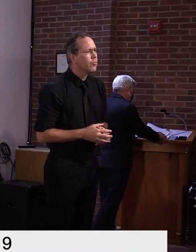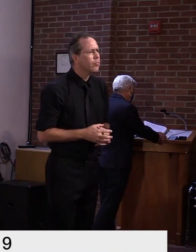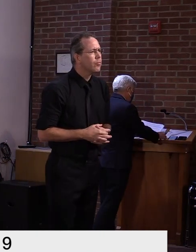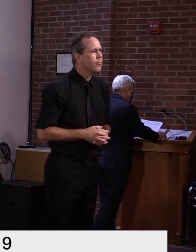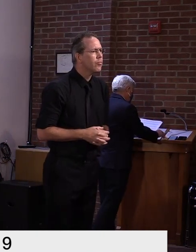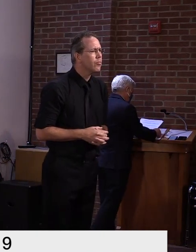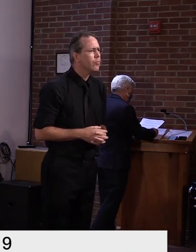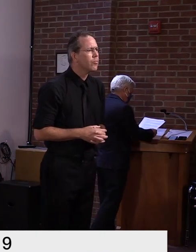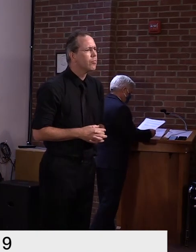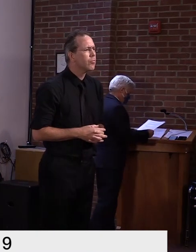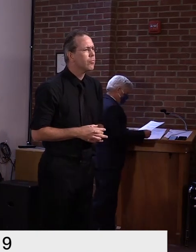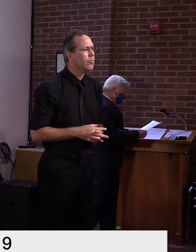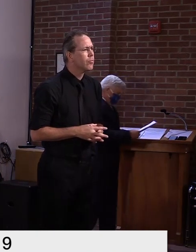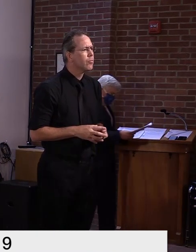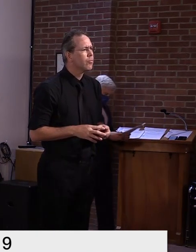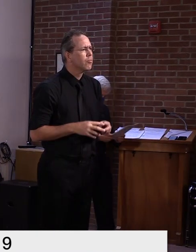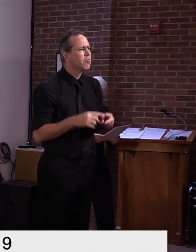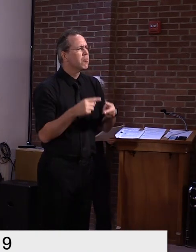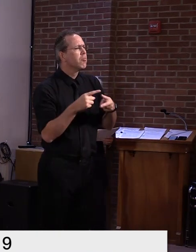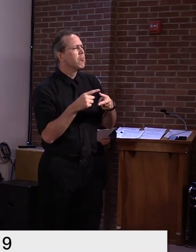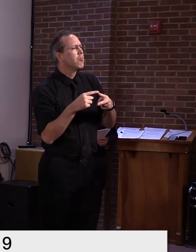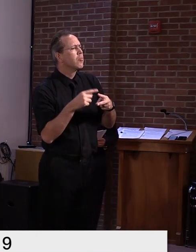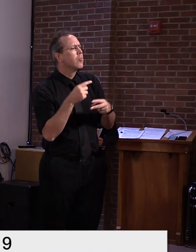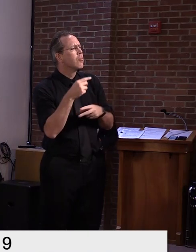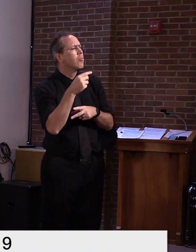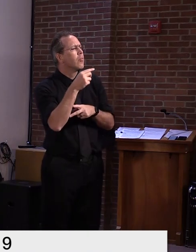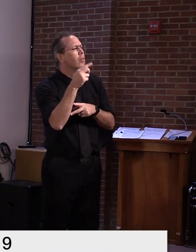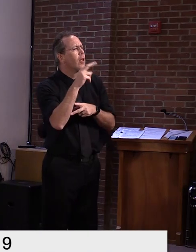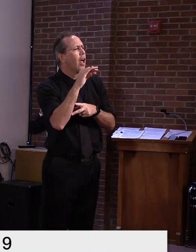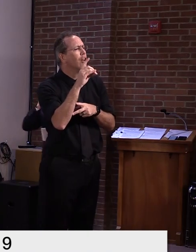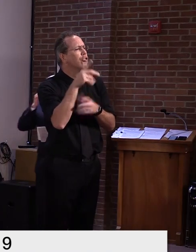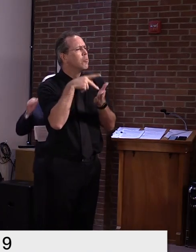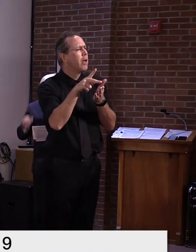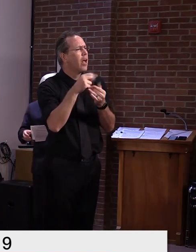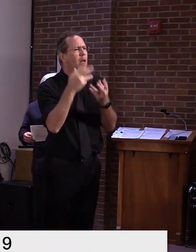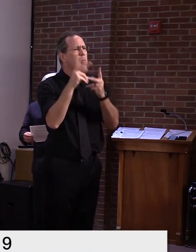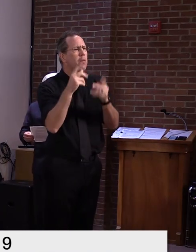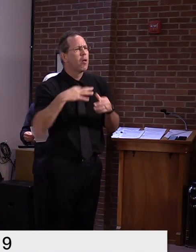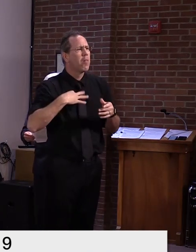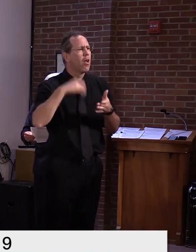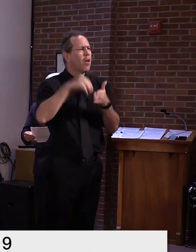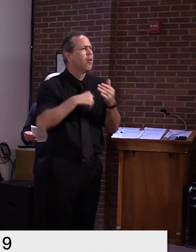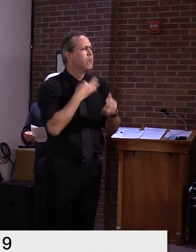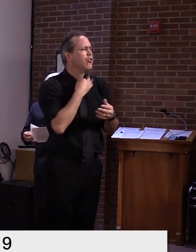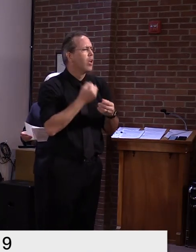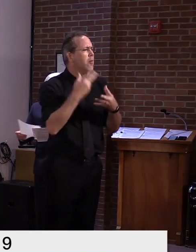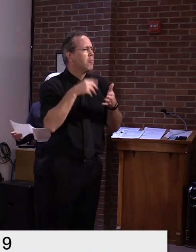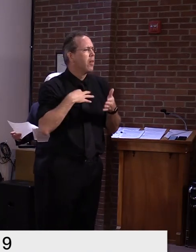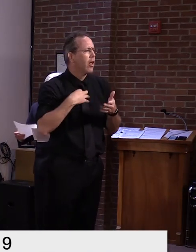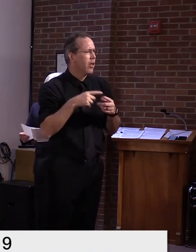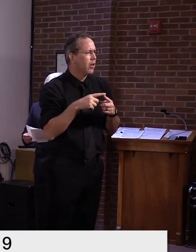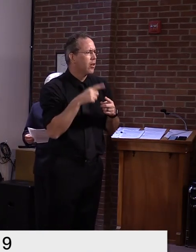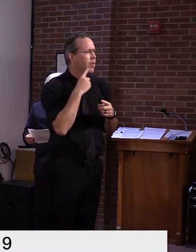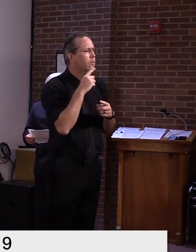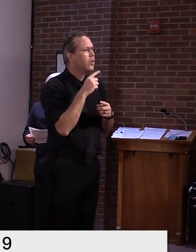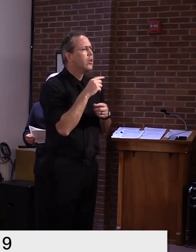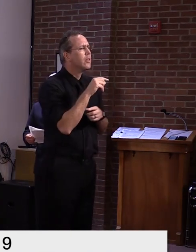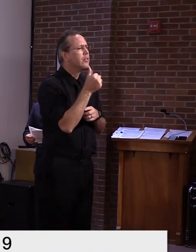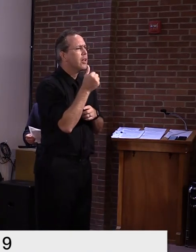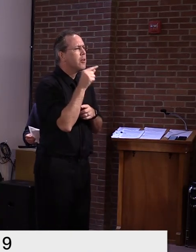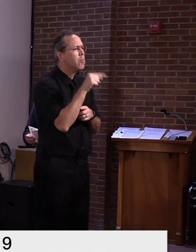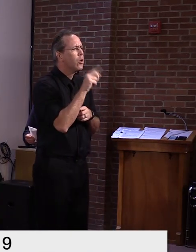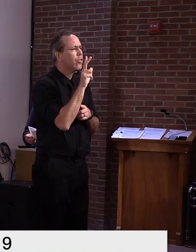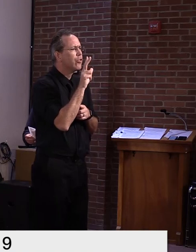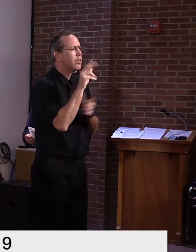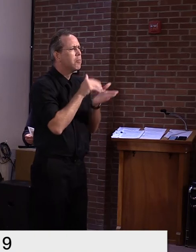you said 70 had qualified for $10.3 million. Just